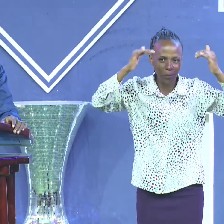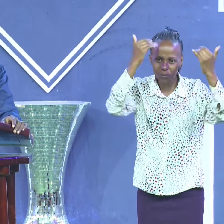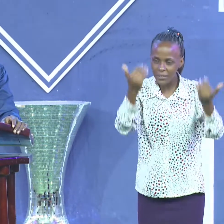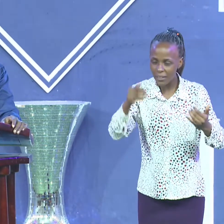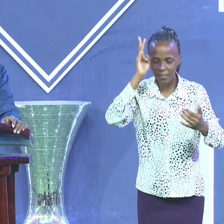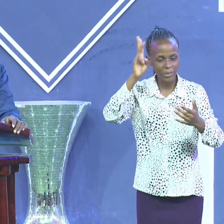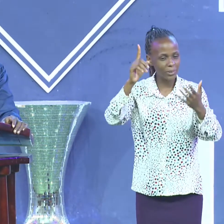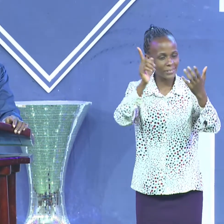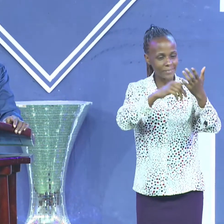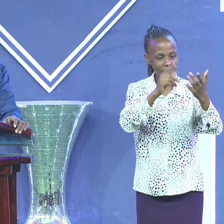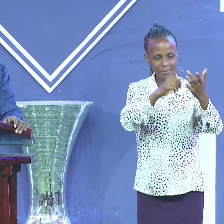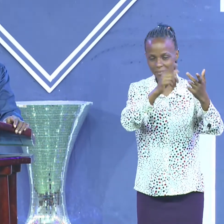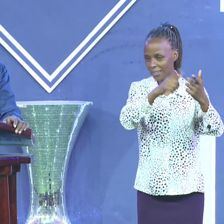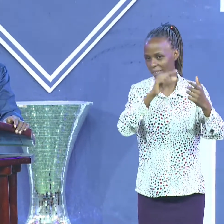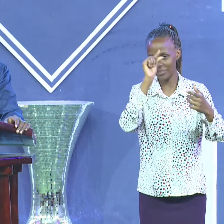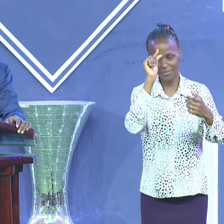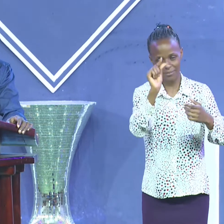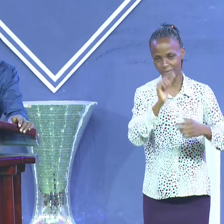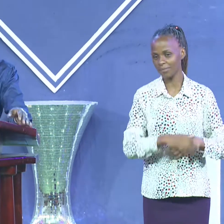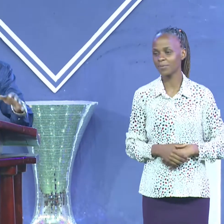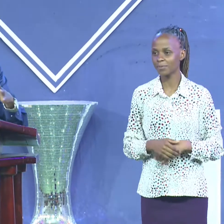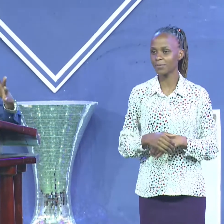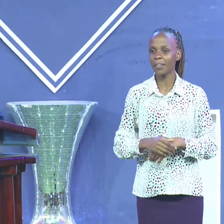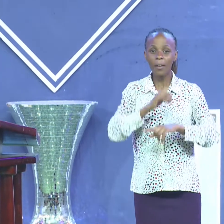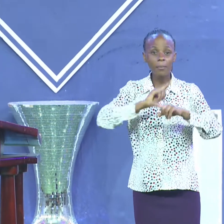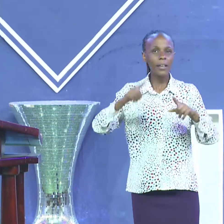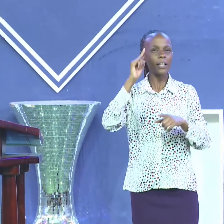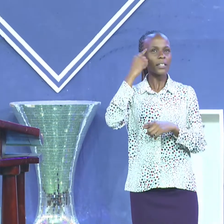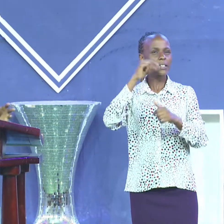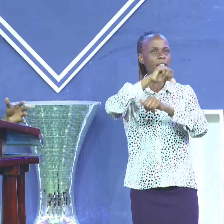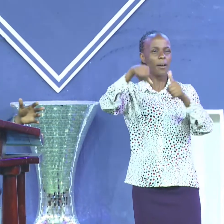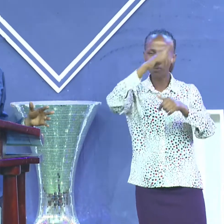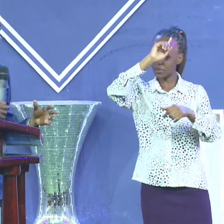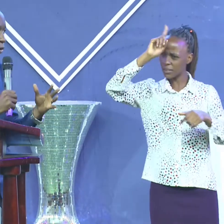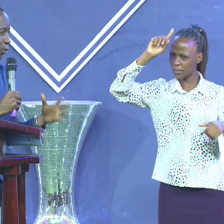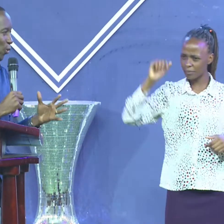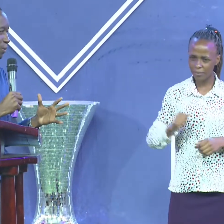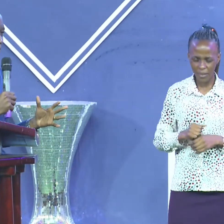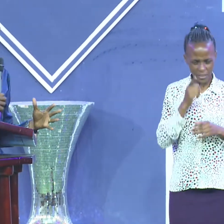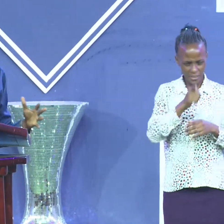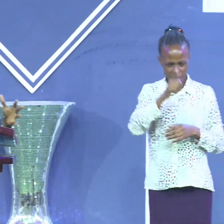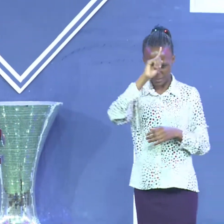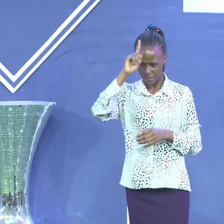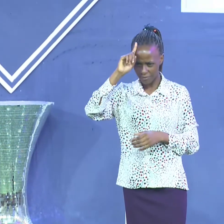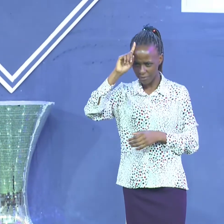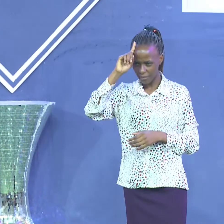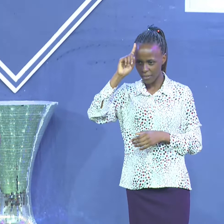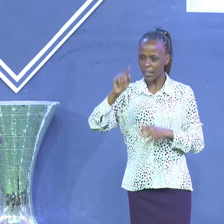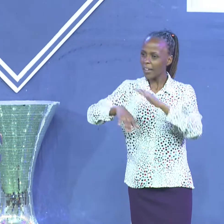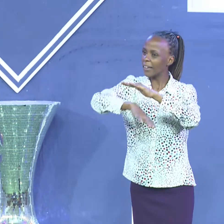ask people who have those things, you find that there are just a few in this place. Now think about a king. Oh no. This king.